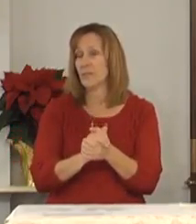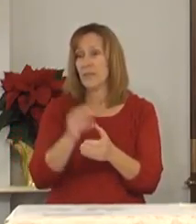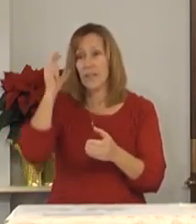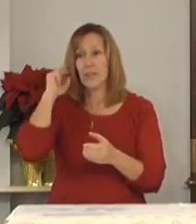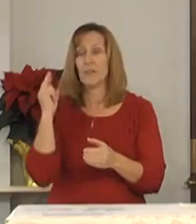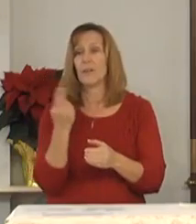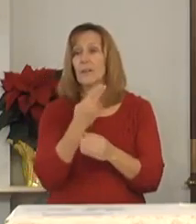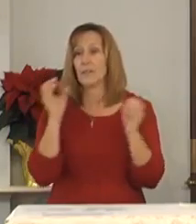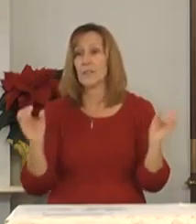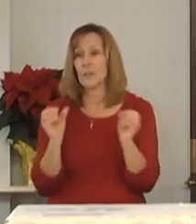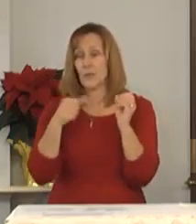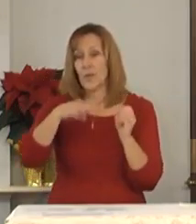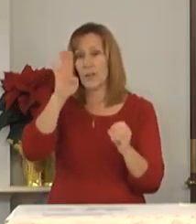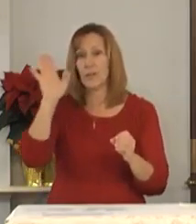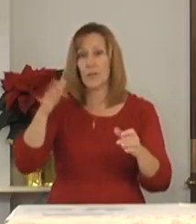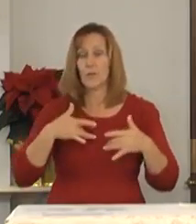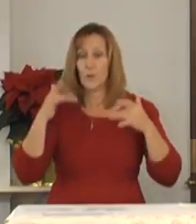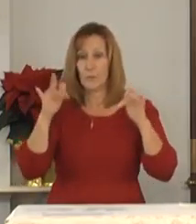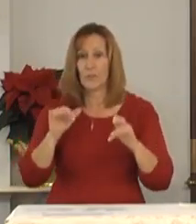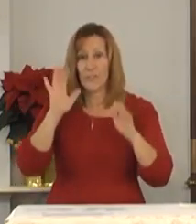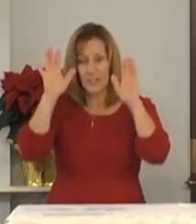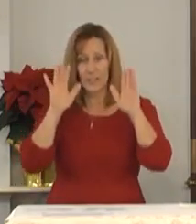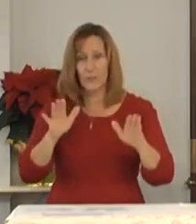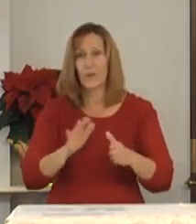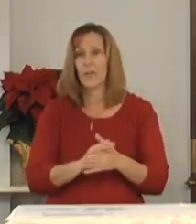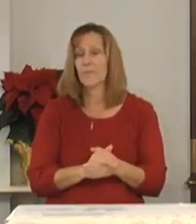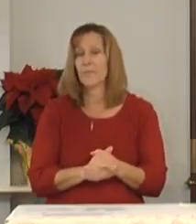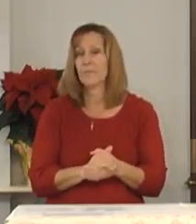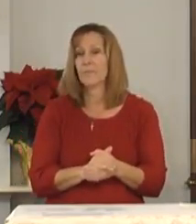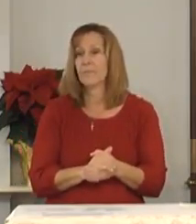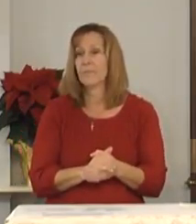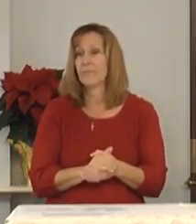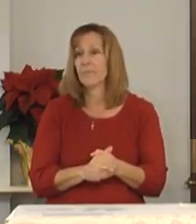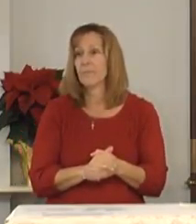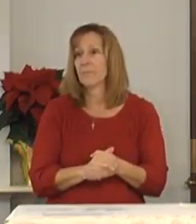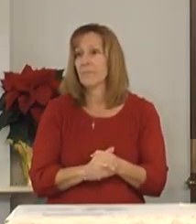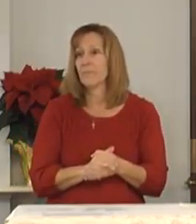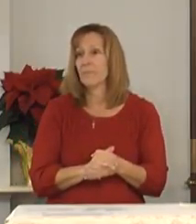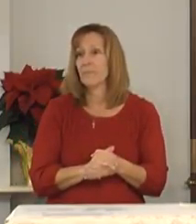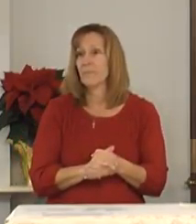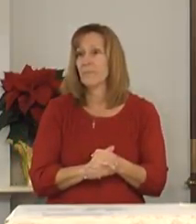Hear us, O God. Your mercy is great.